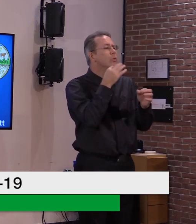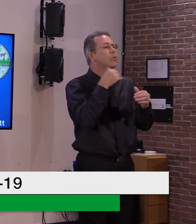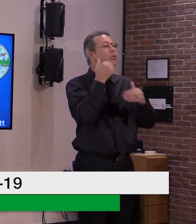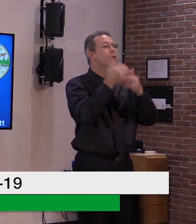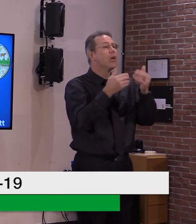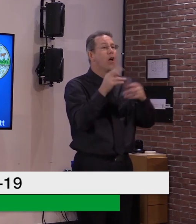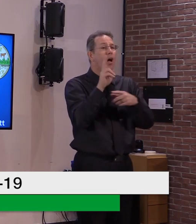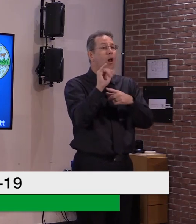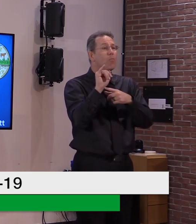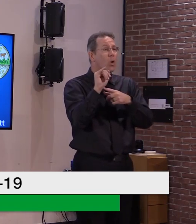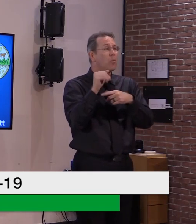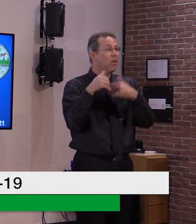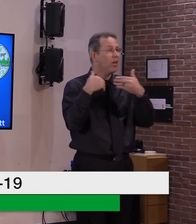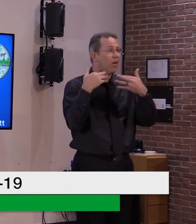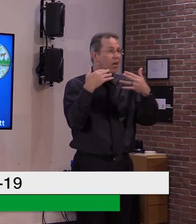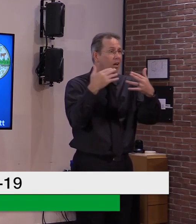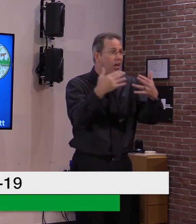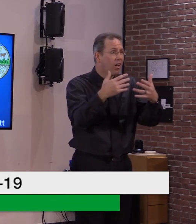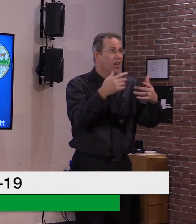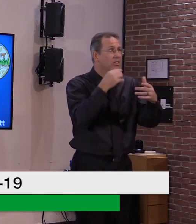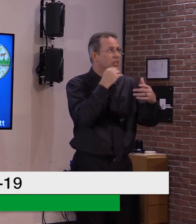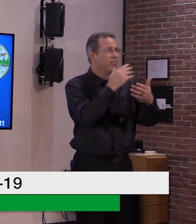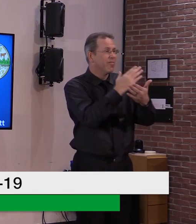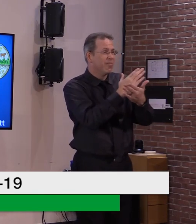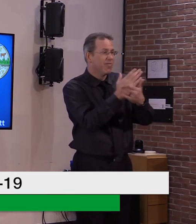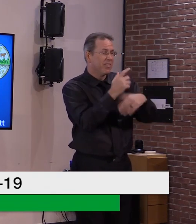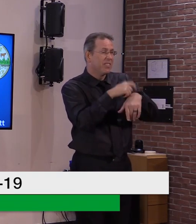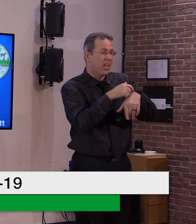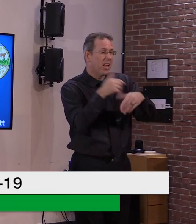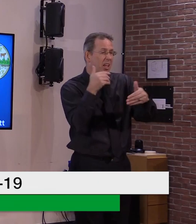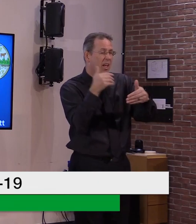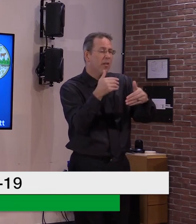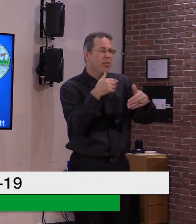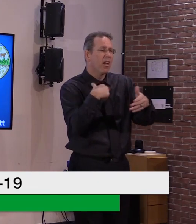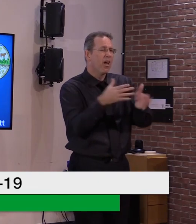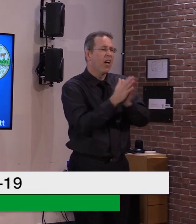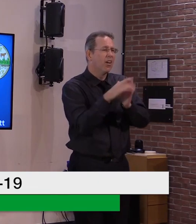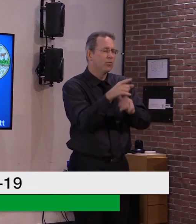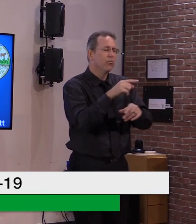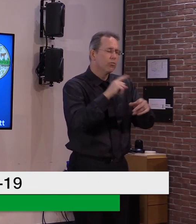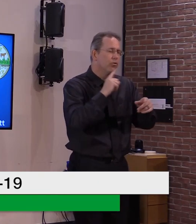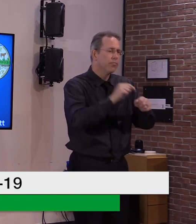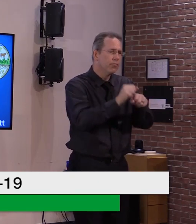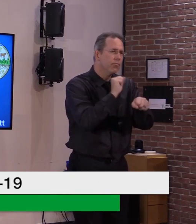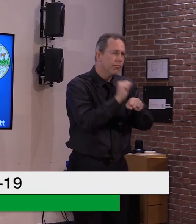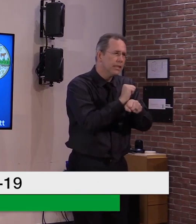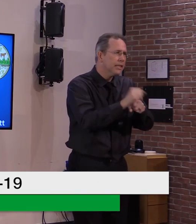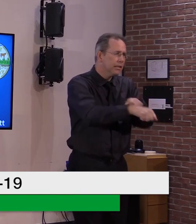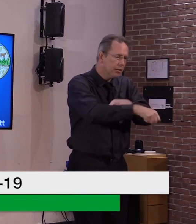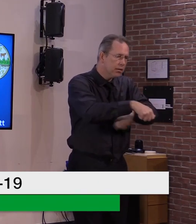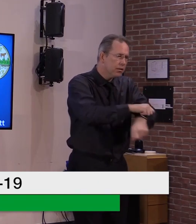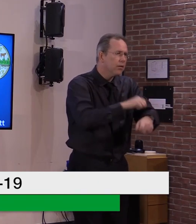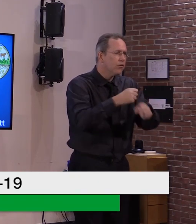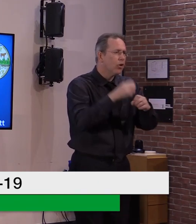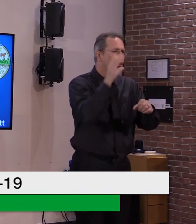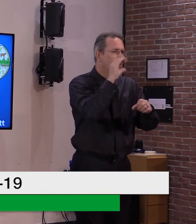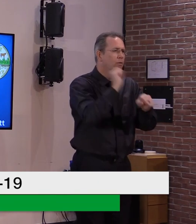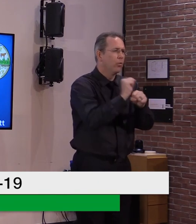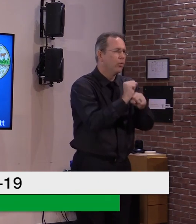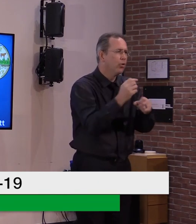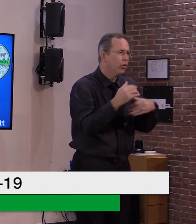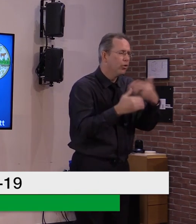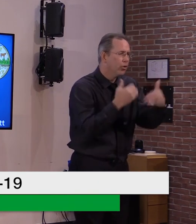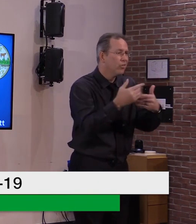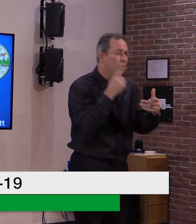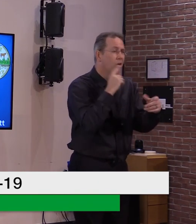question of how many weeks and really is meant as a bridge or a stop gap between uh employment opportunities and so